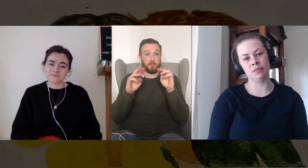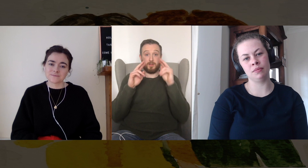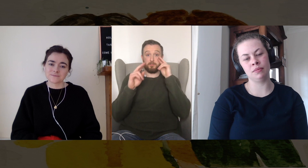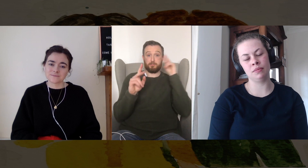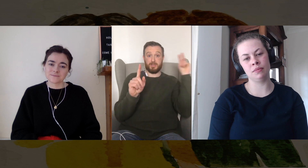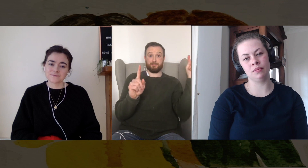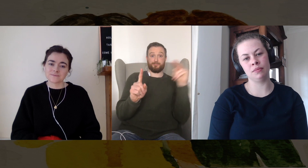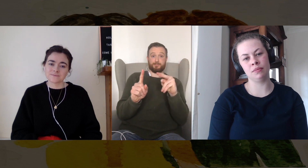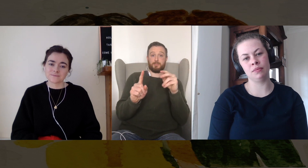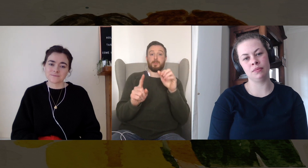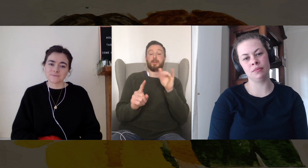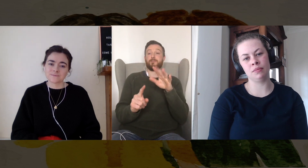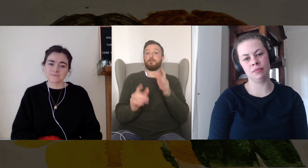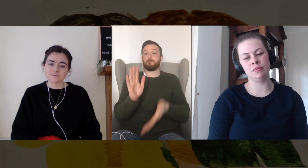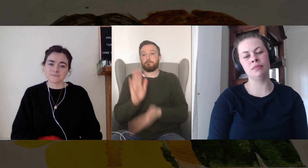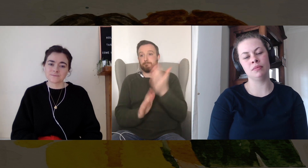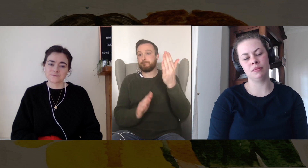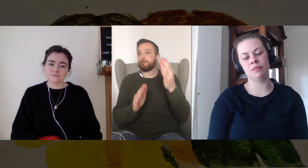of.